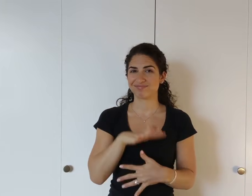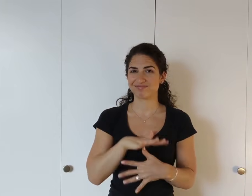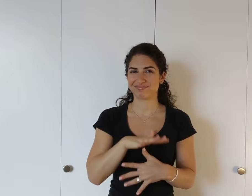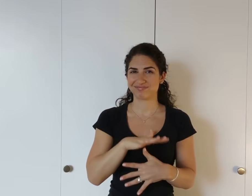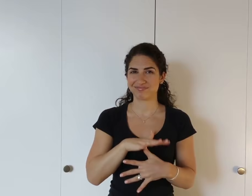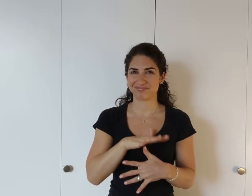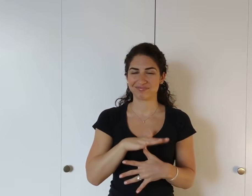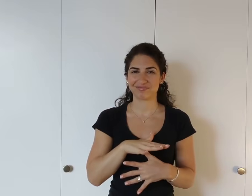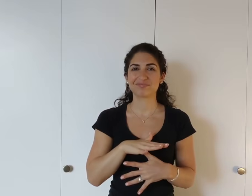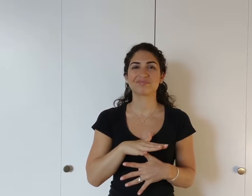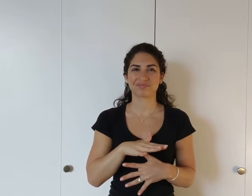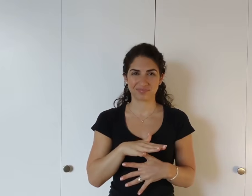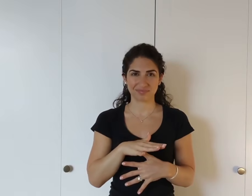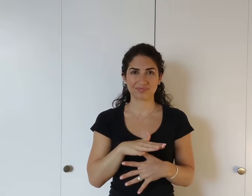senior.